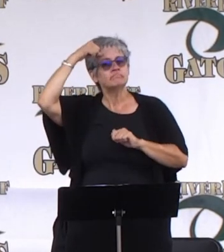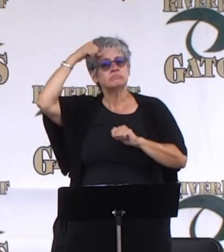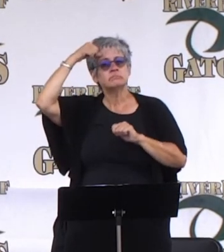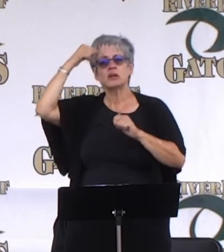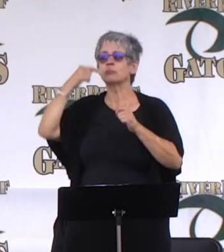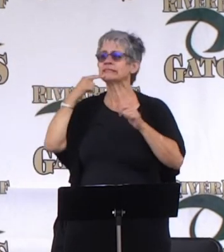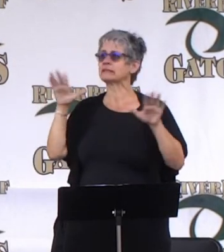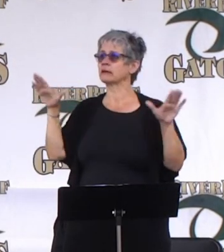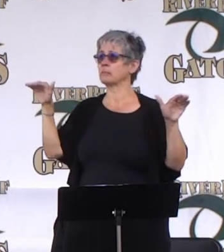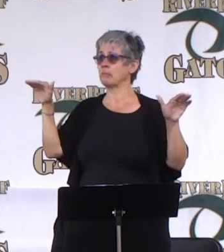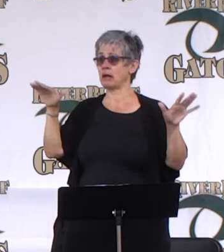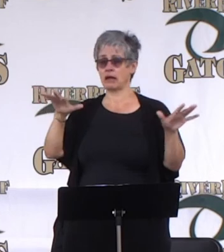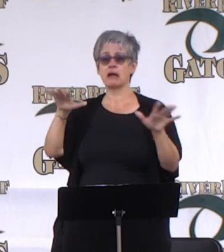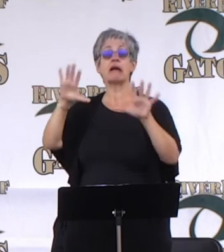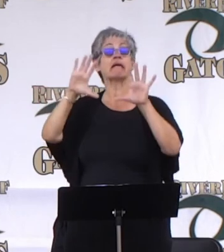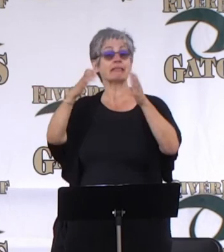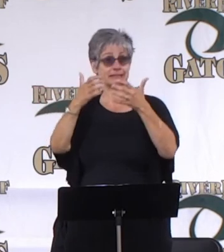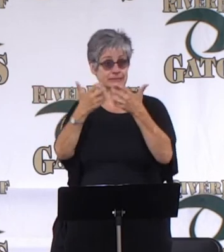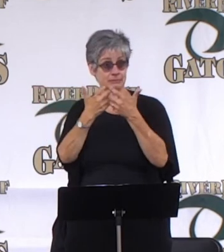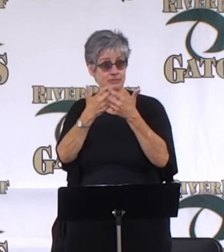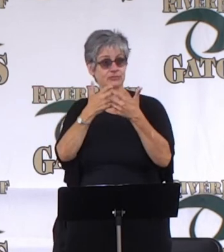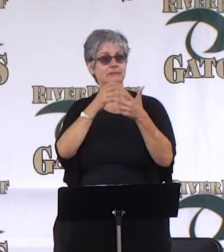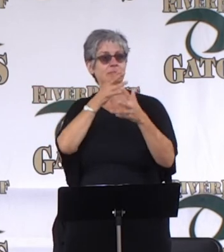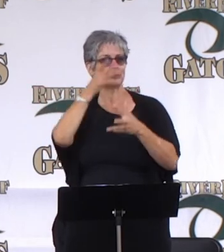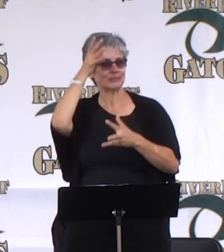the school. Thank you.